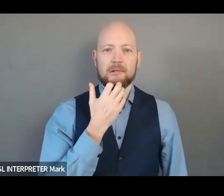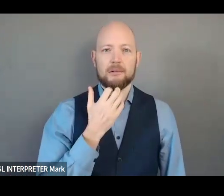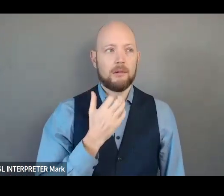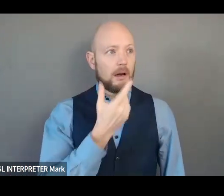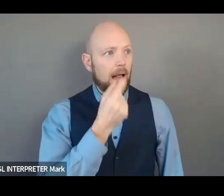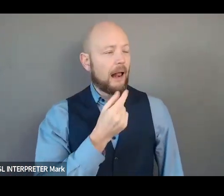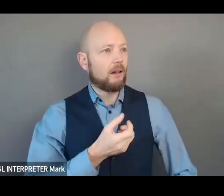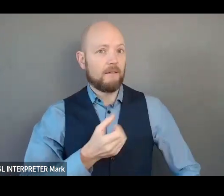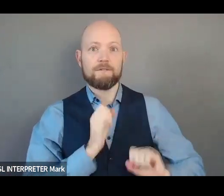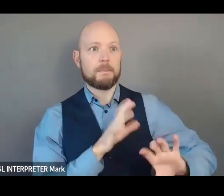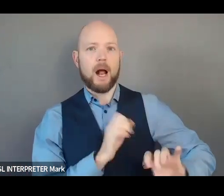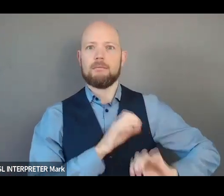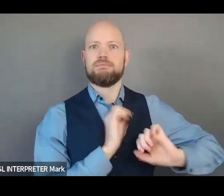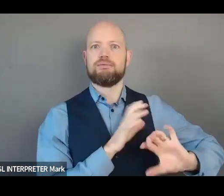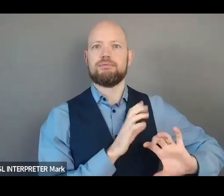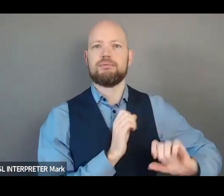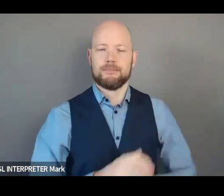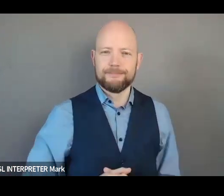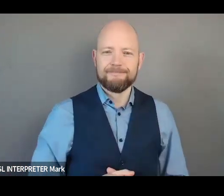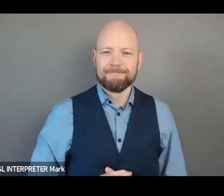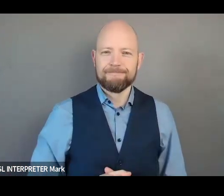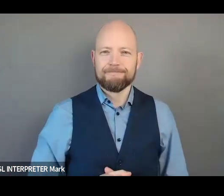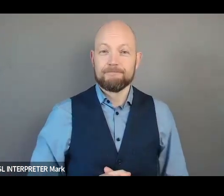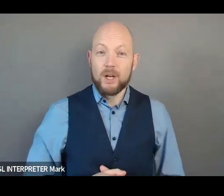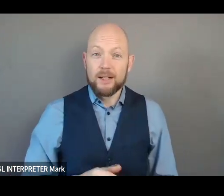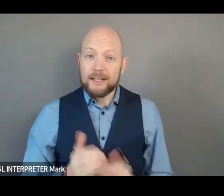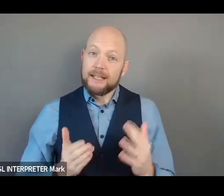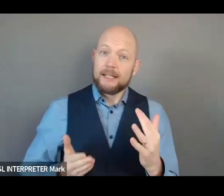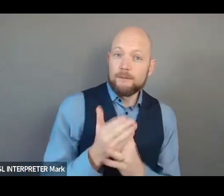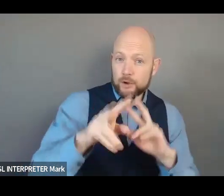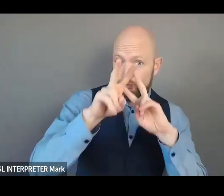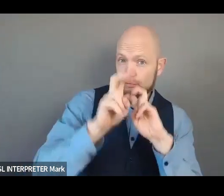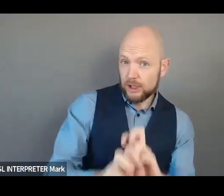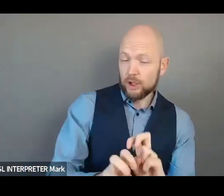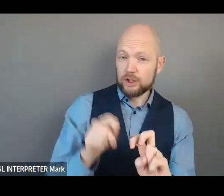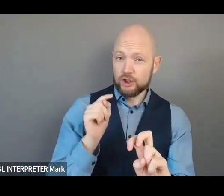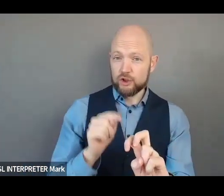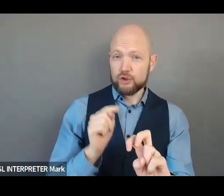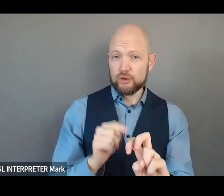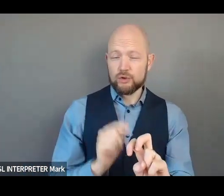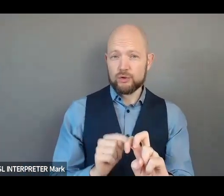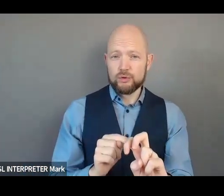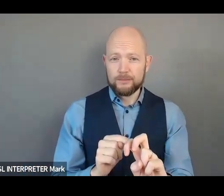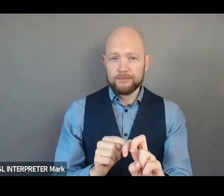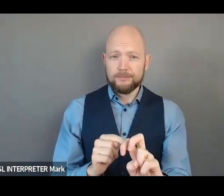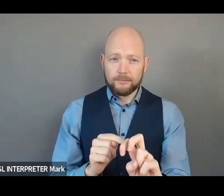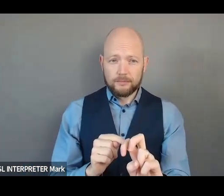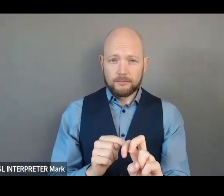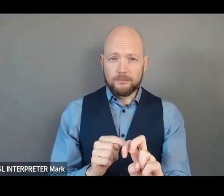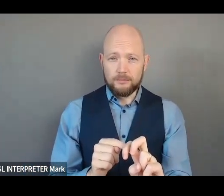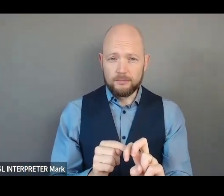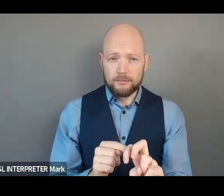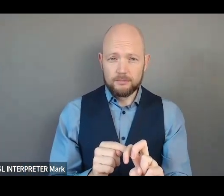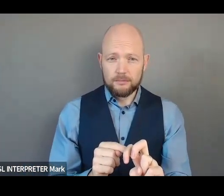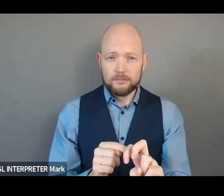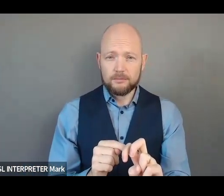research, because intervention research normally would argue that research in the field is really organised and